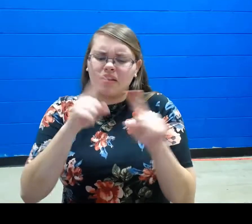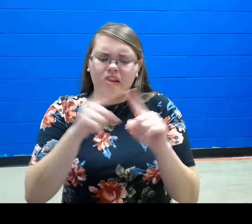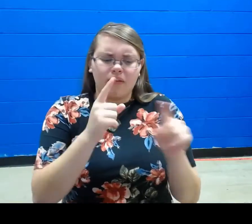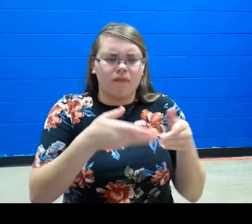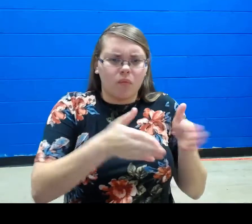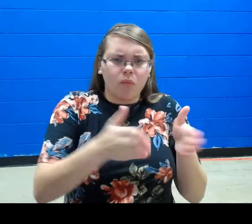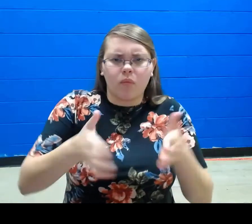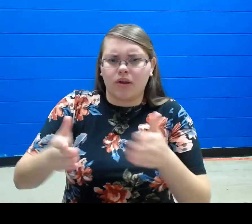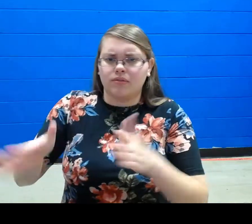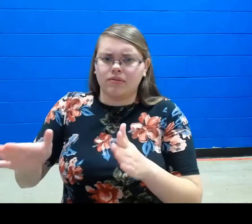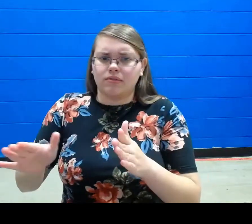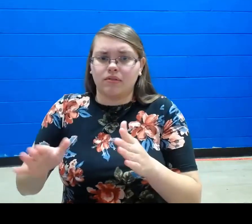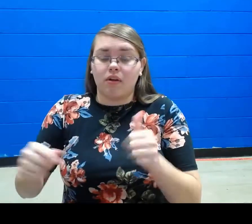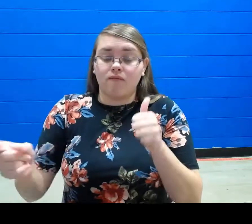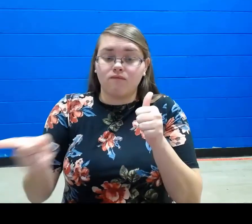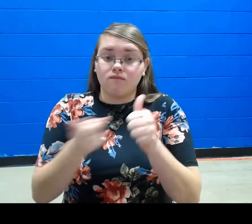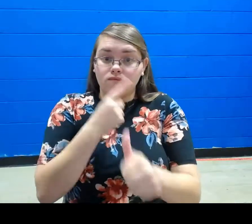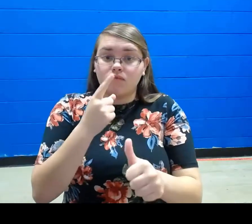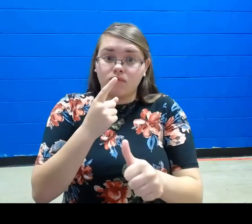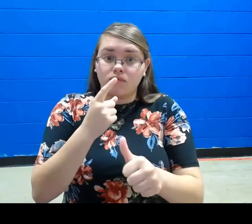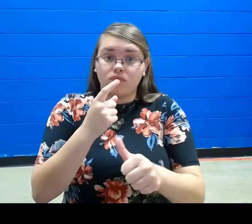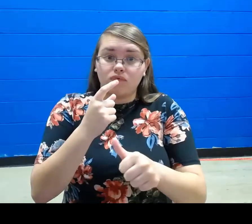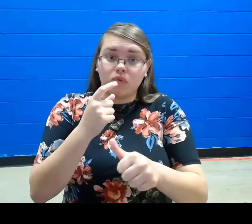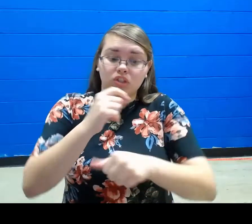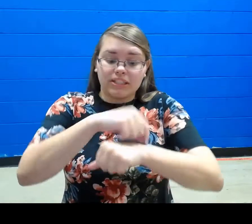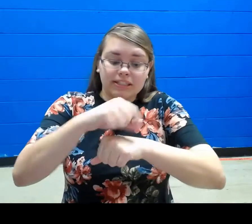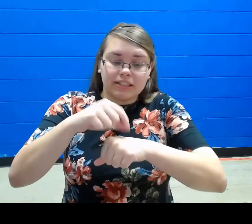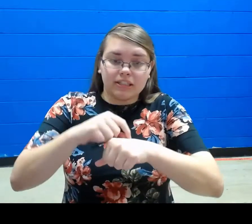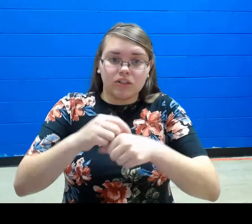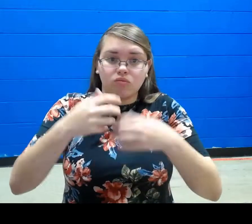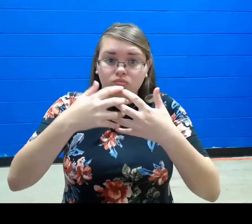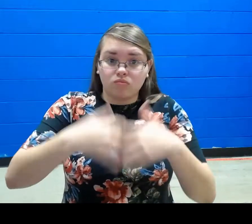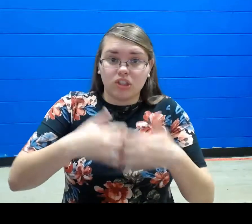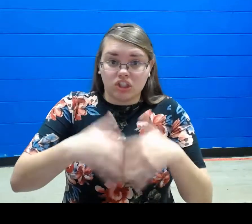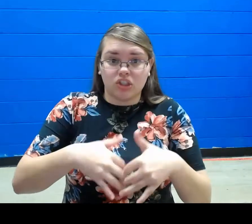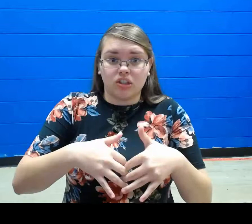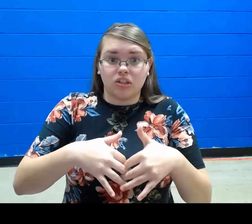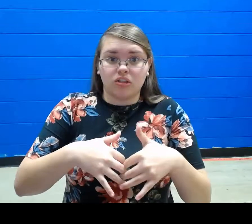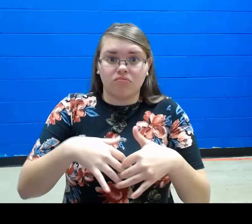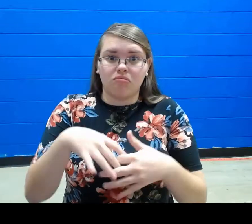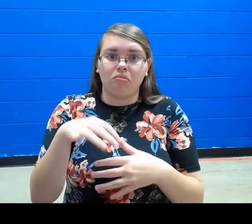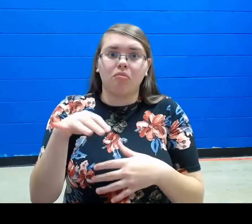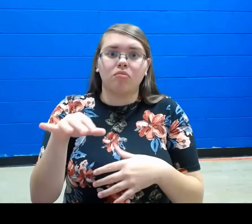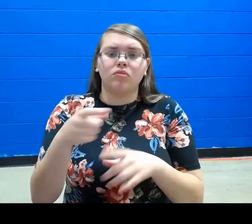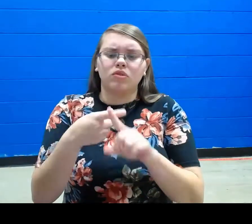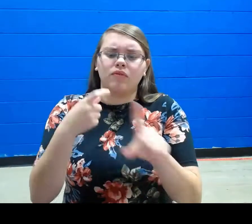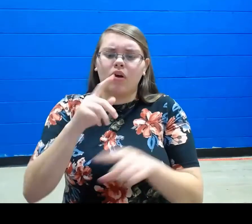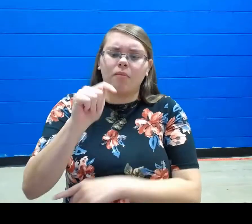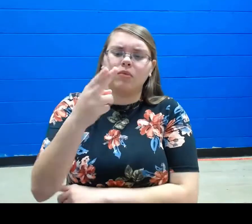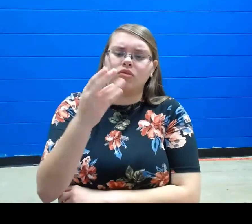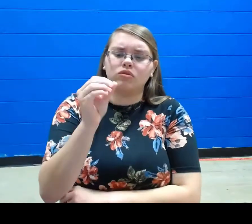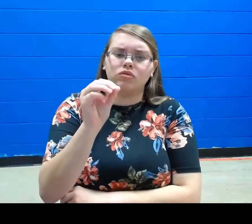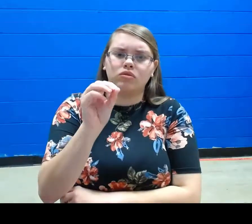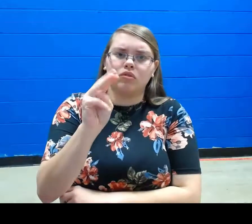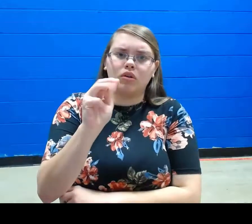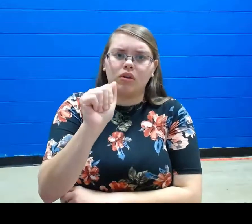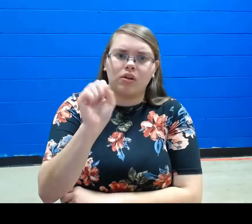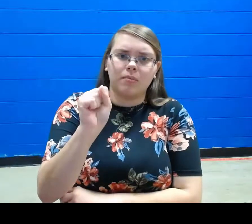machine and ran on electricity. Tattooing machines used today insert tiny needles loaded with dye into the